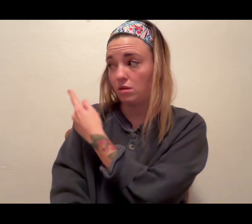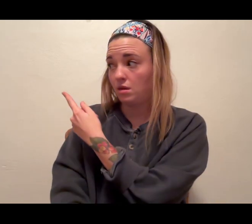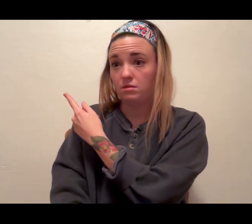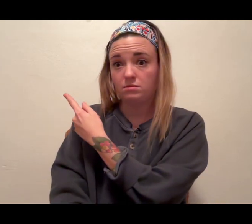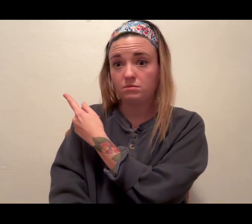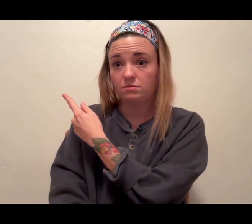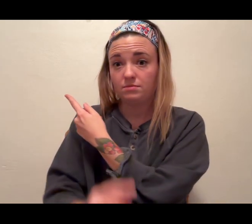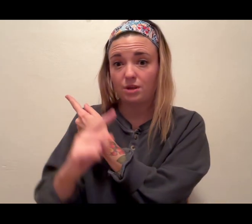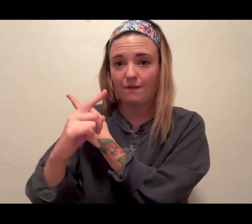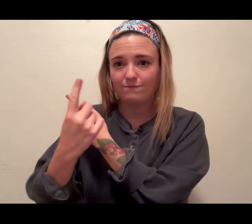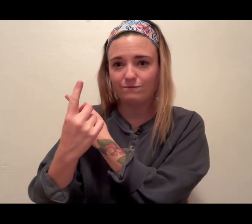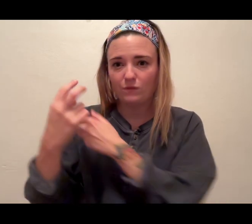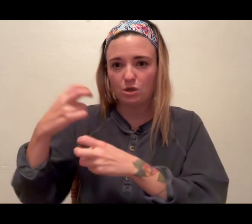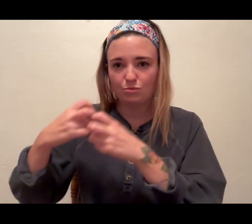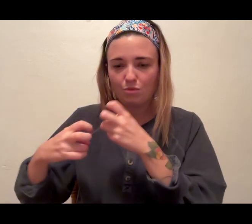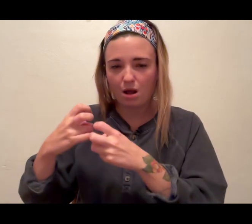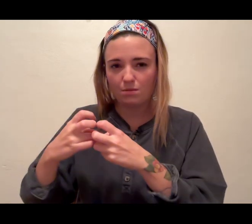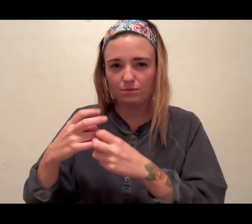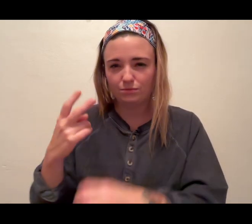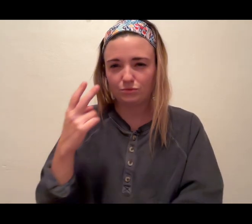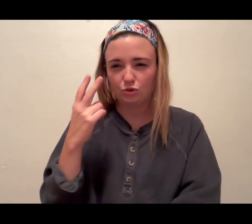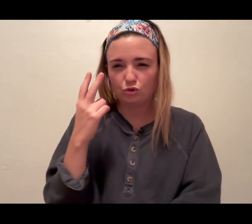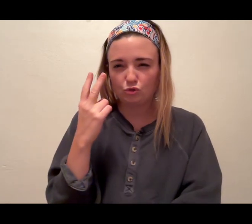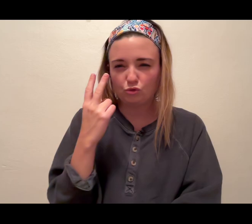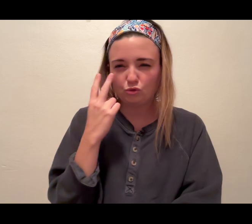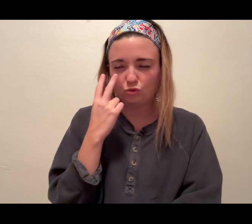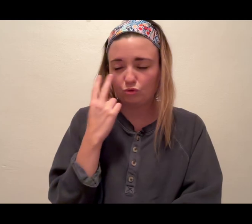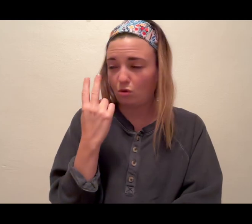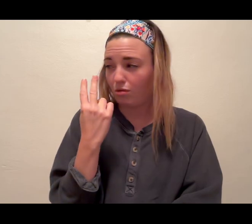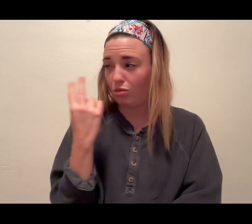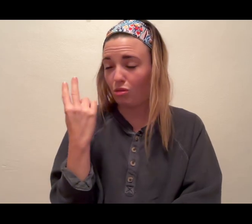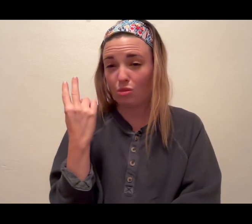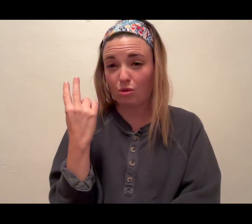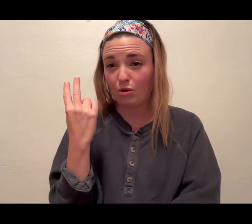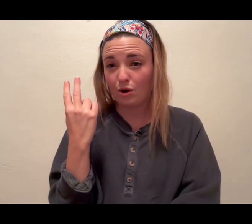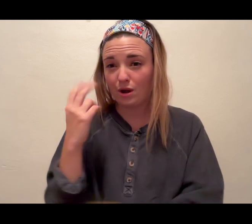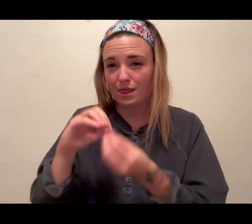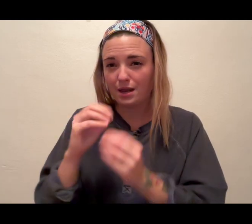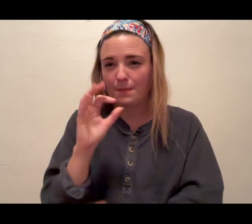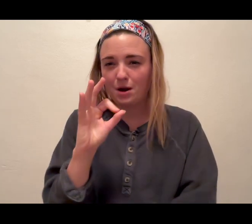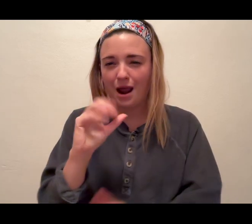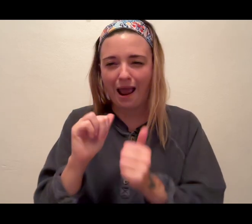Now, let's look at this 9 first. How do you think we should write that?